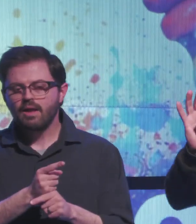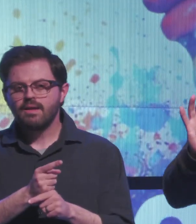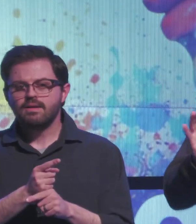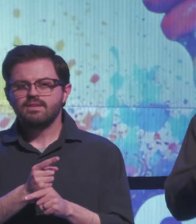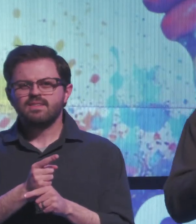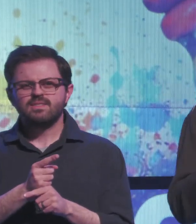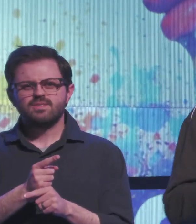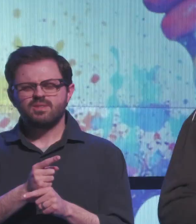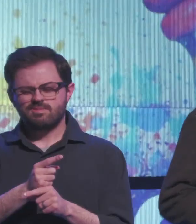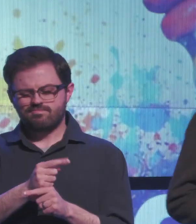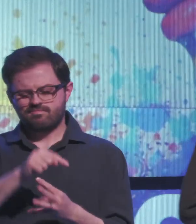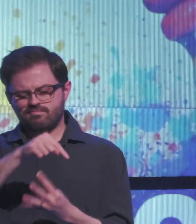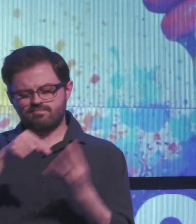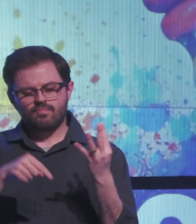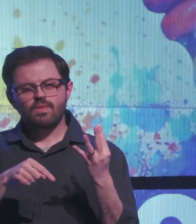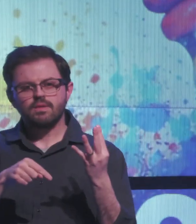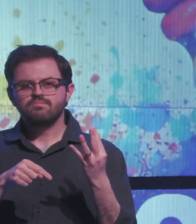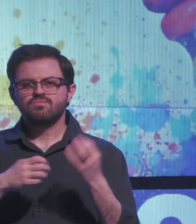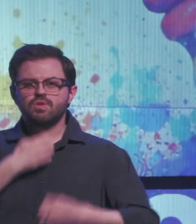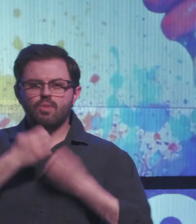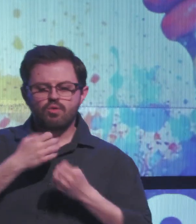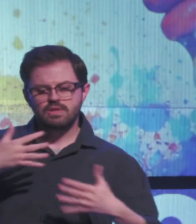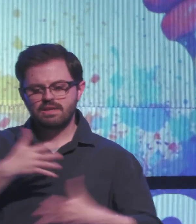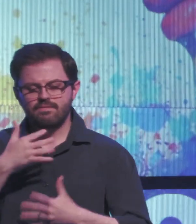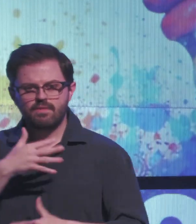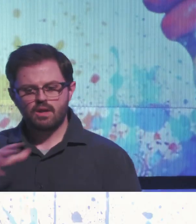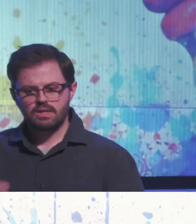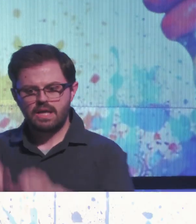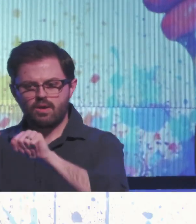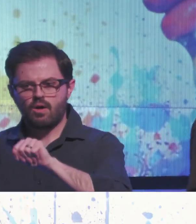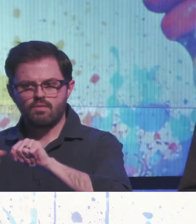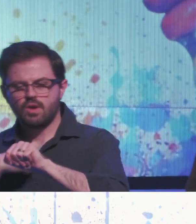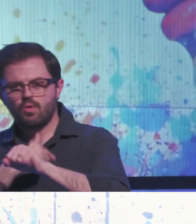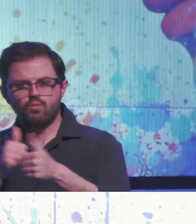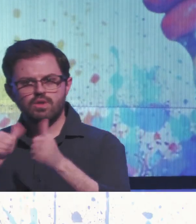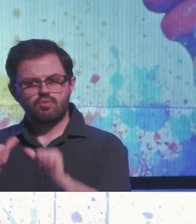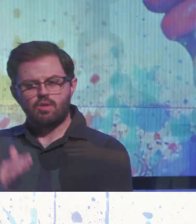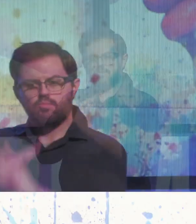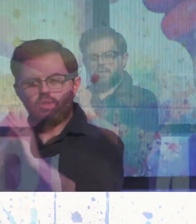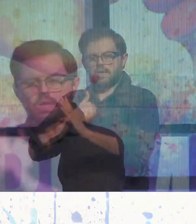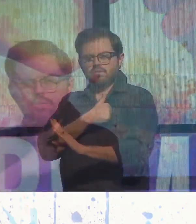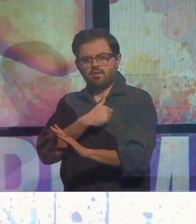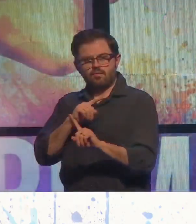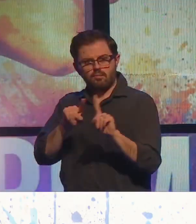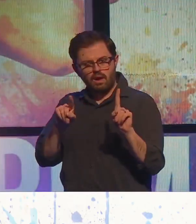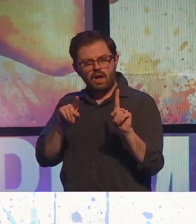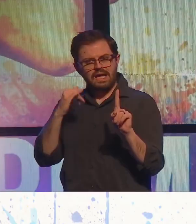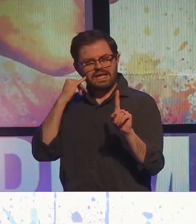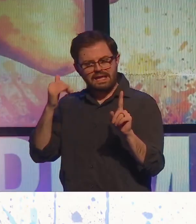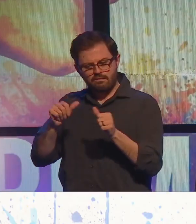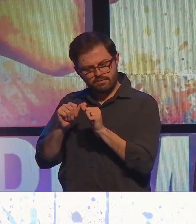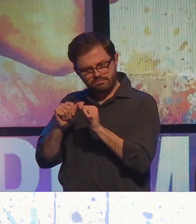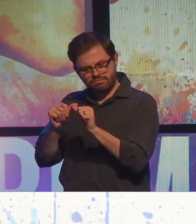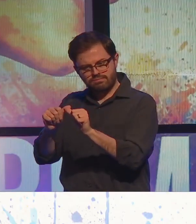into self-protection mode. But here's the thing, self-protection mode will quickly become self-destruction